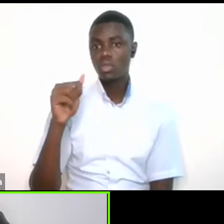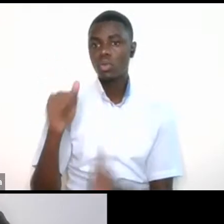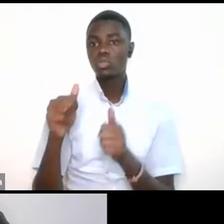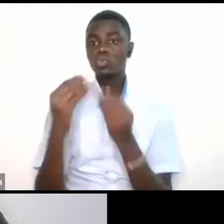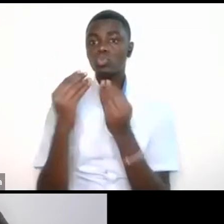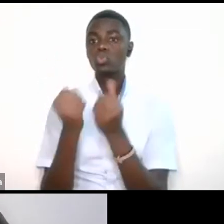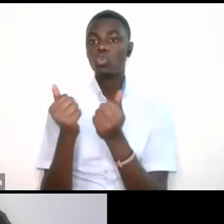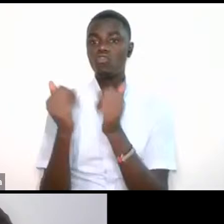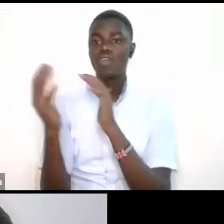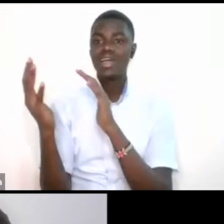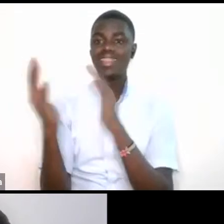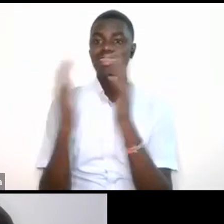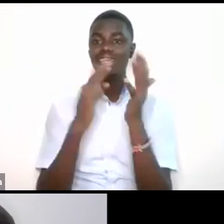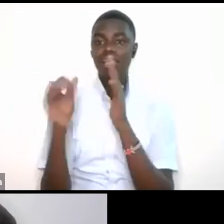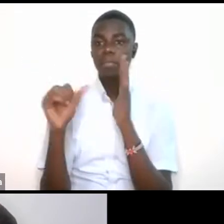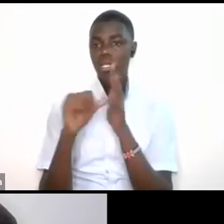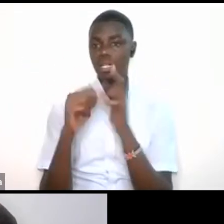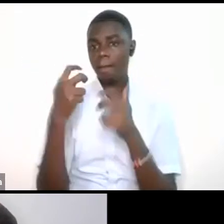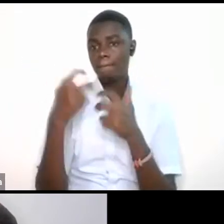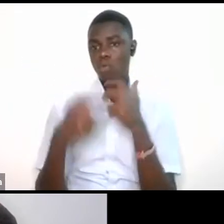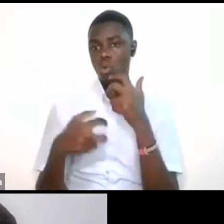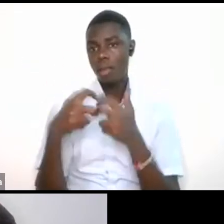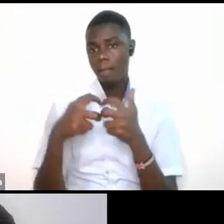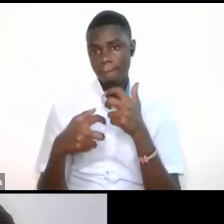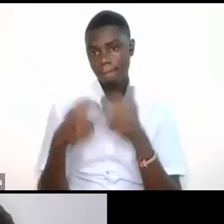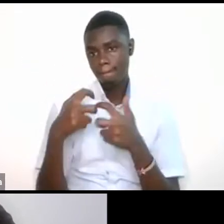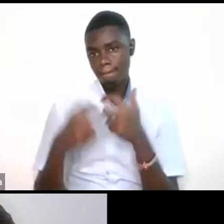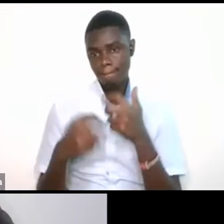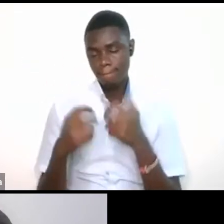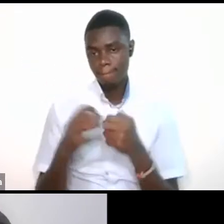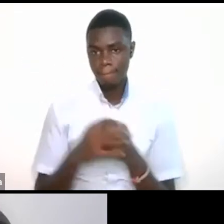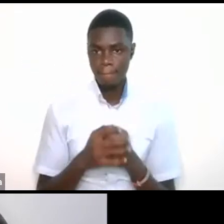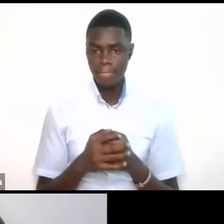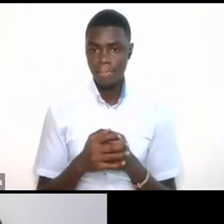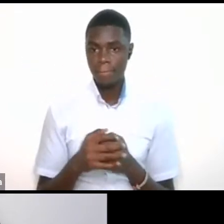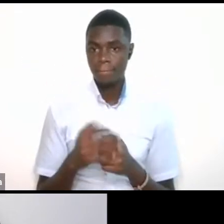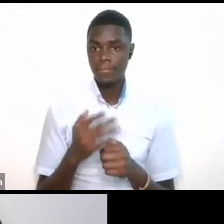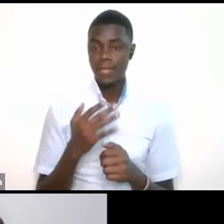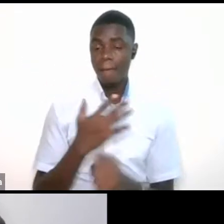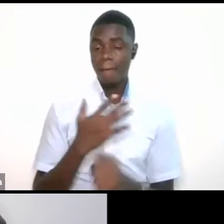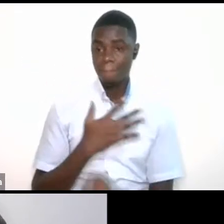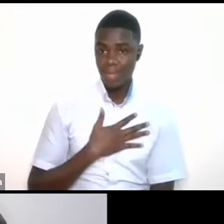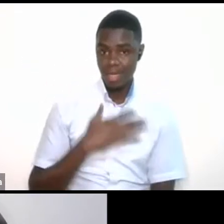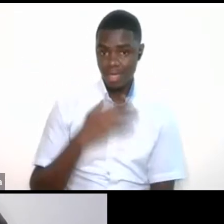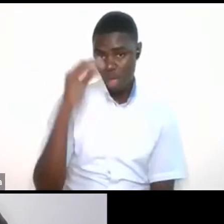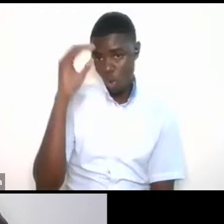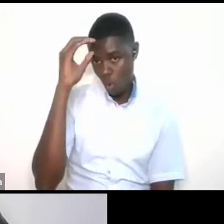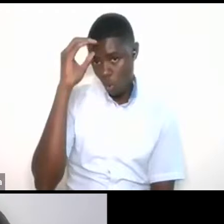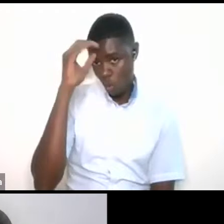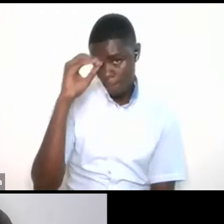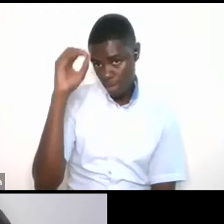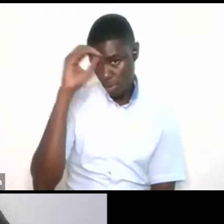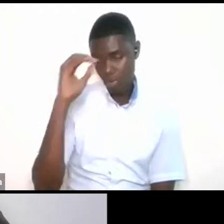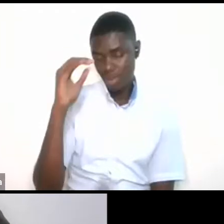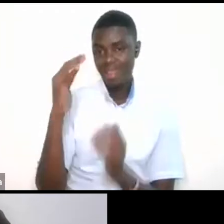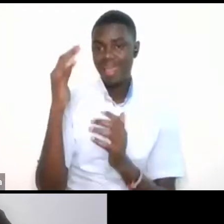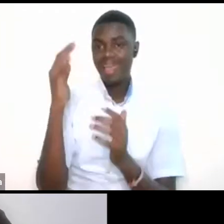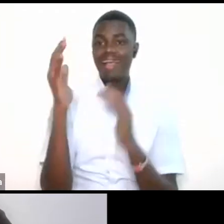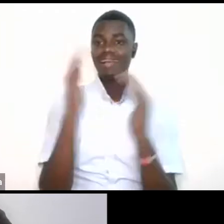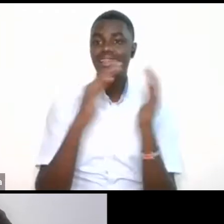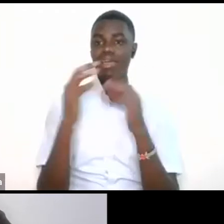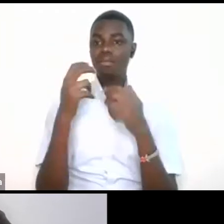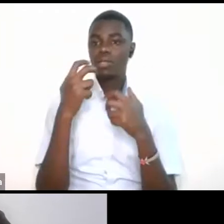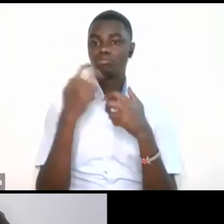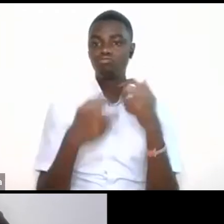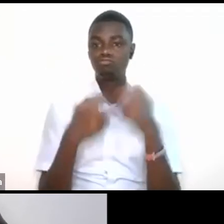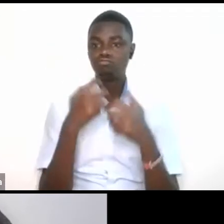You see, in my opinion, the climate issues are being caused by big